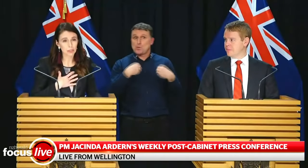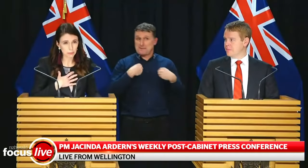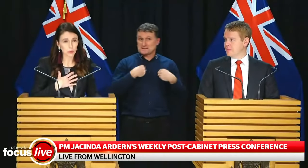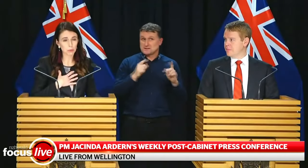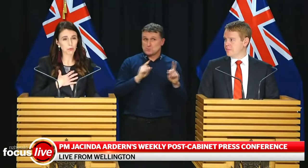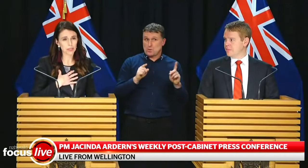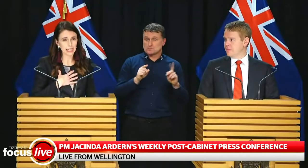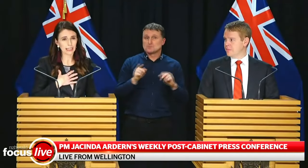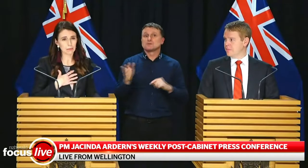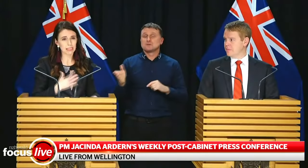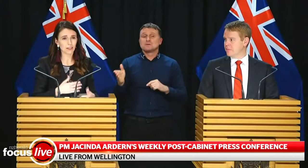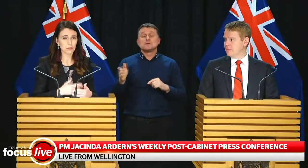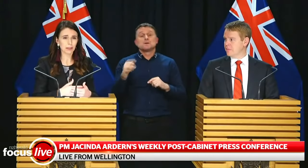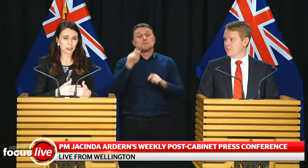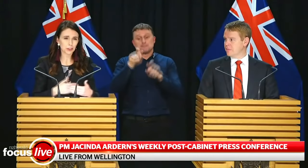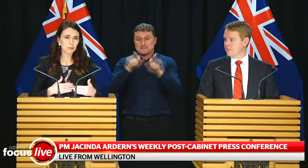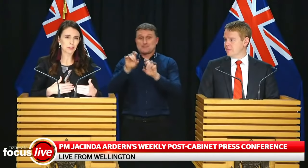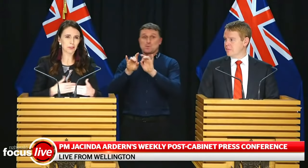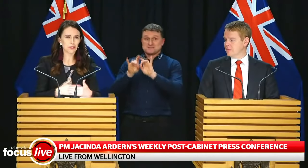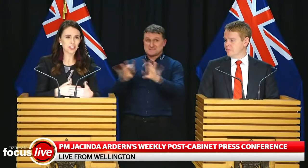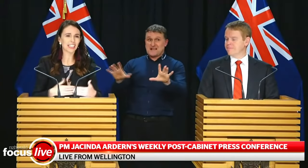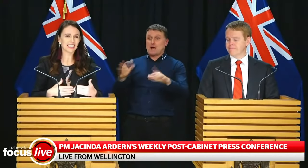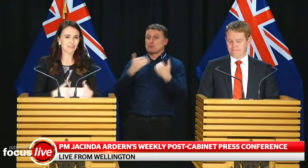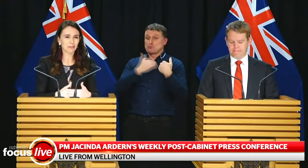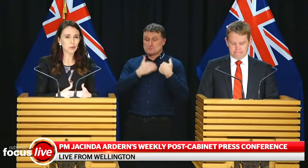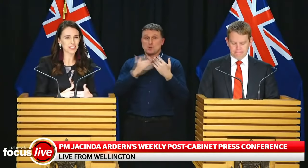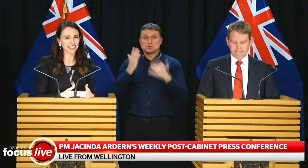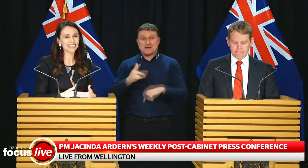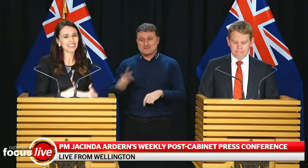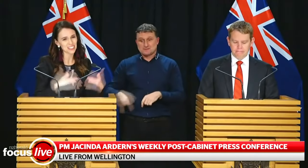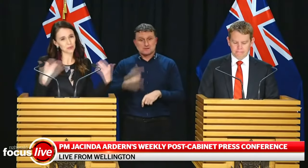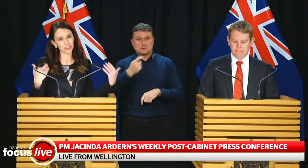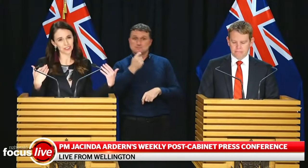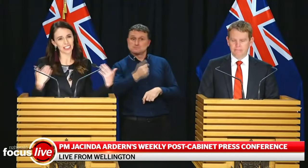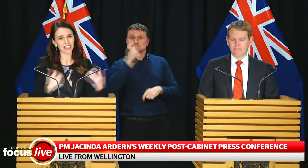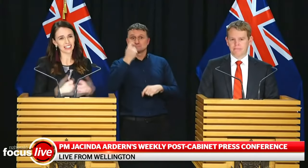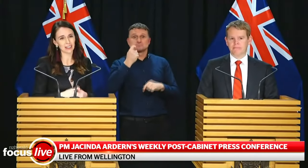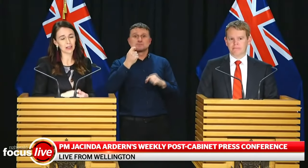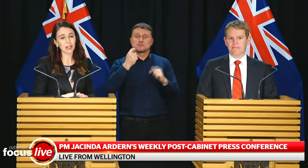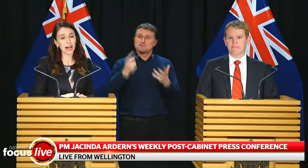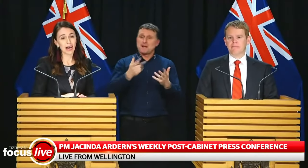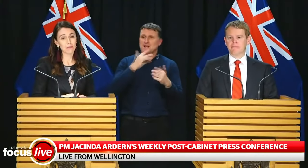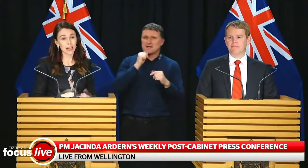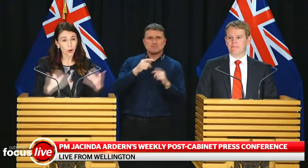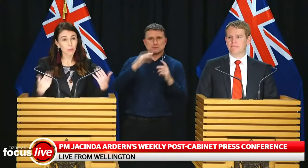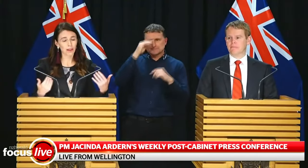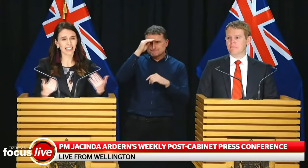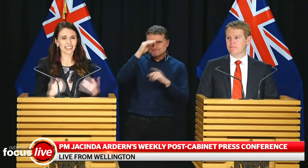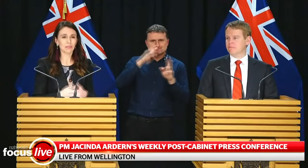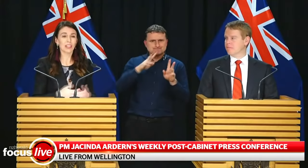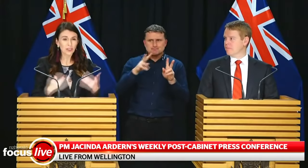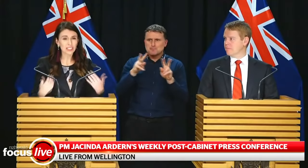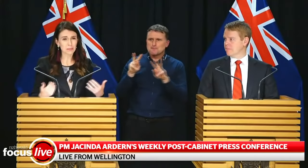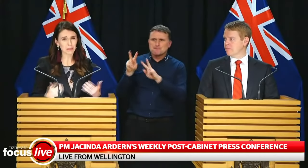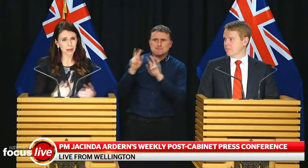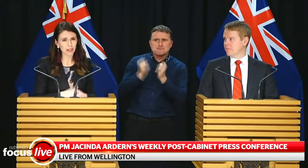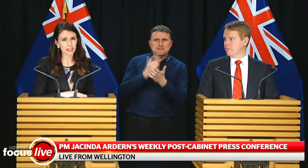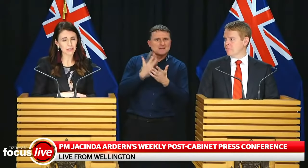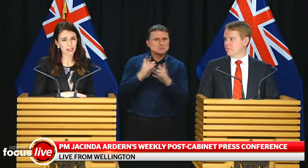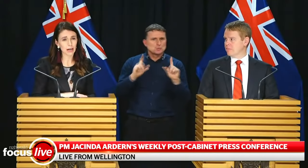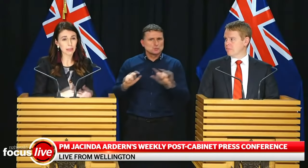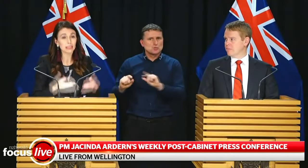be responsible for scanning themselves, but in terms of who's checking and enforcing, that's when you're looking at an operator. We know that's a